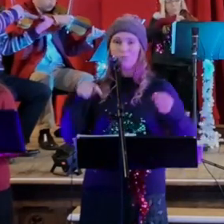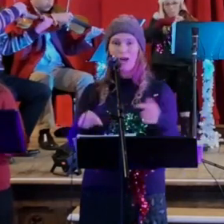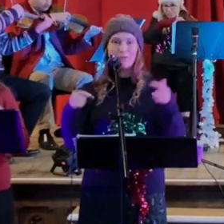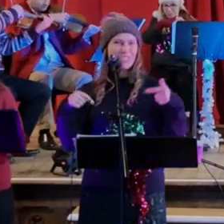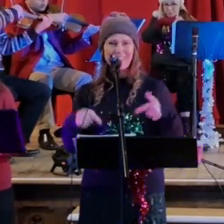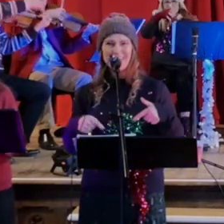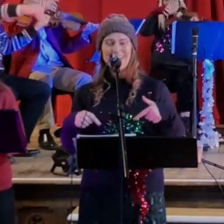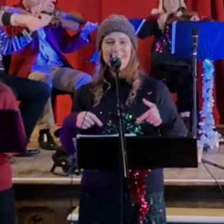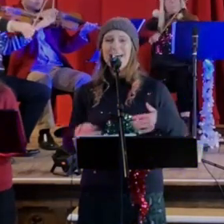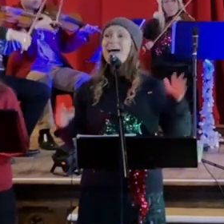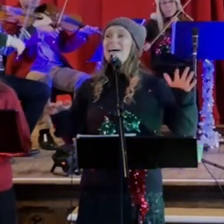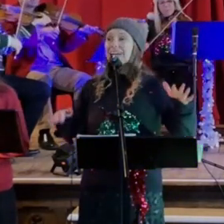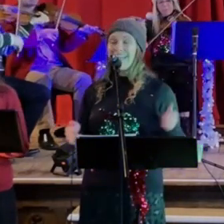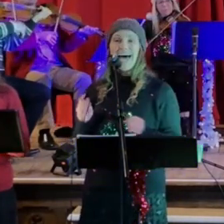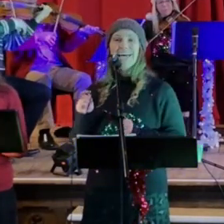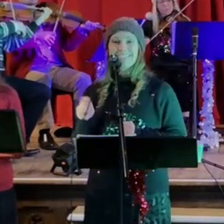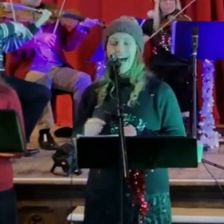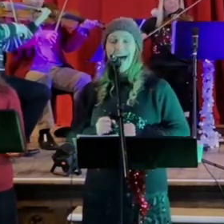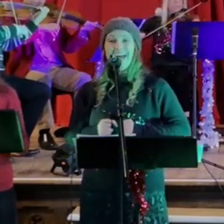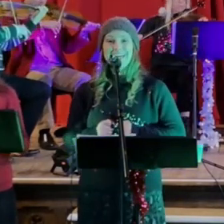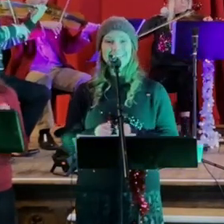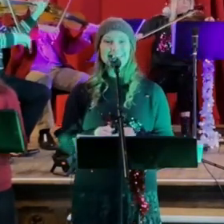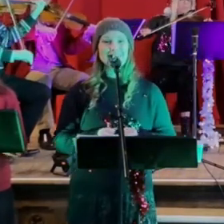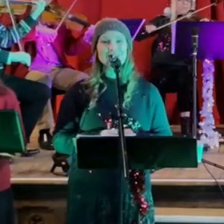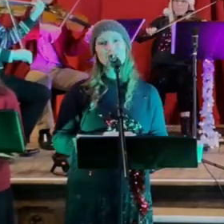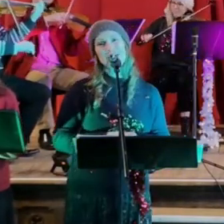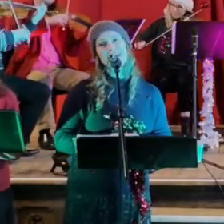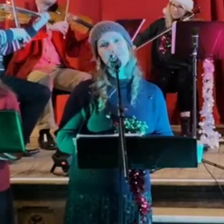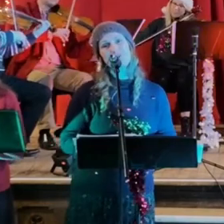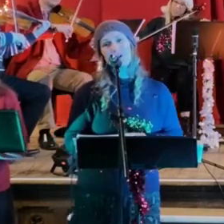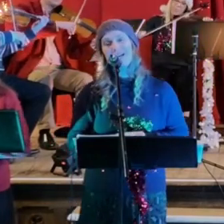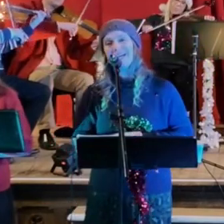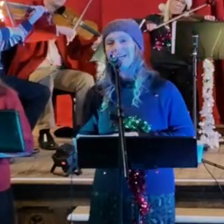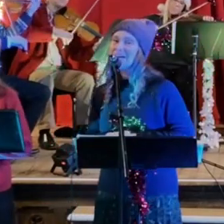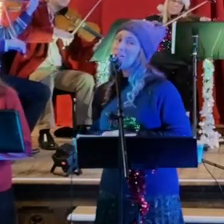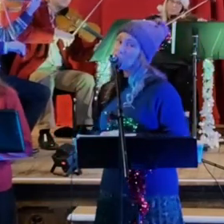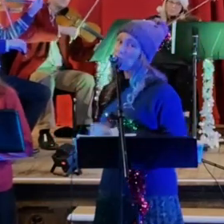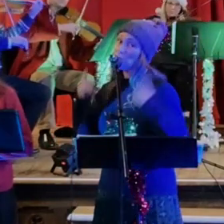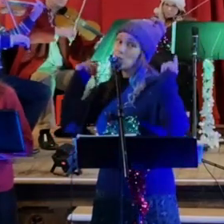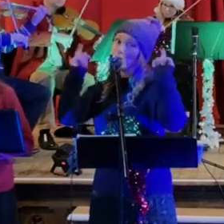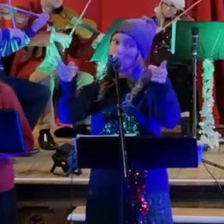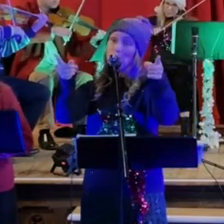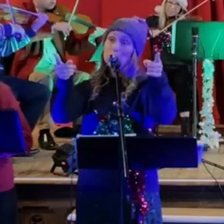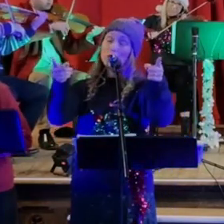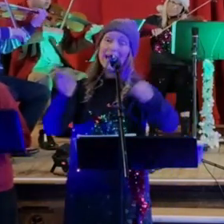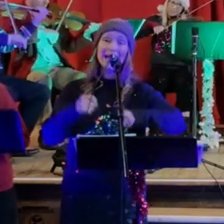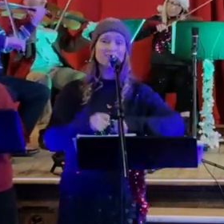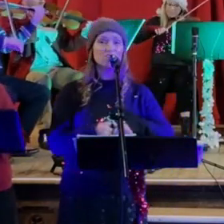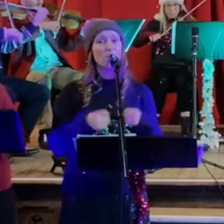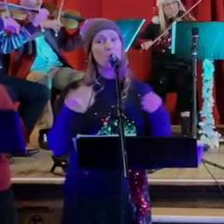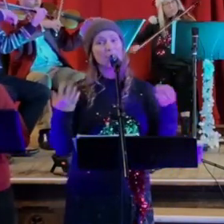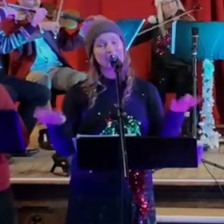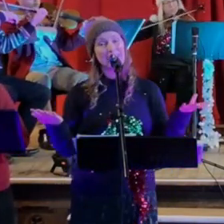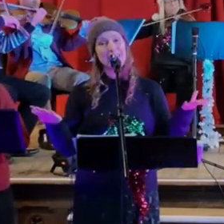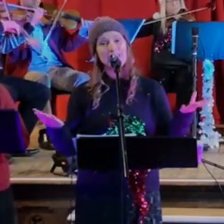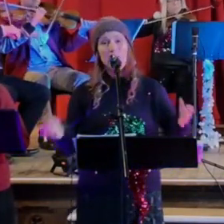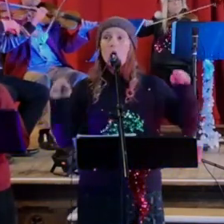out here. Glad tidings we bring to you and your kin.